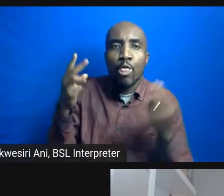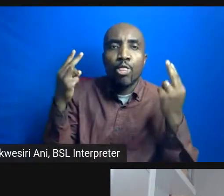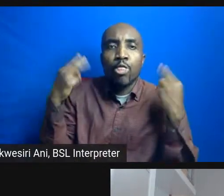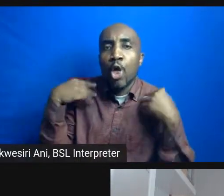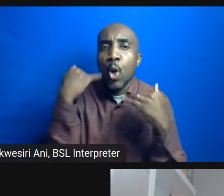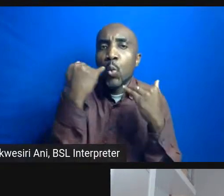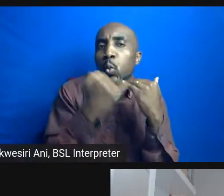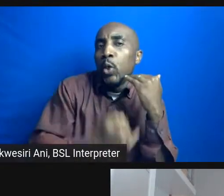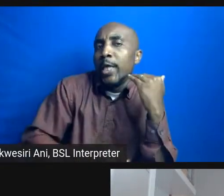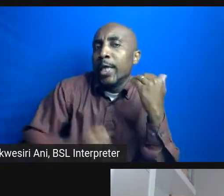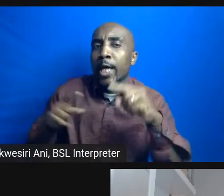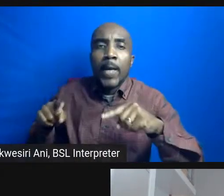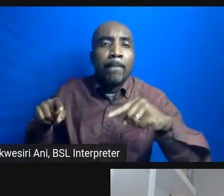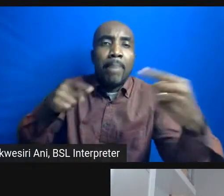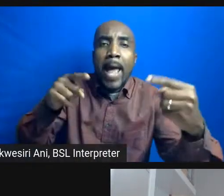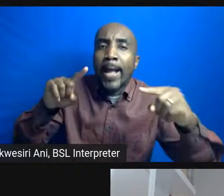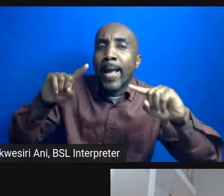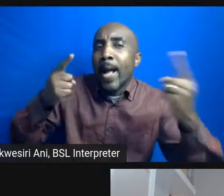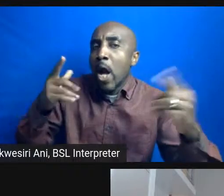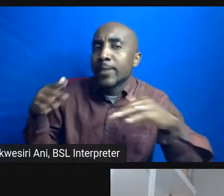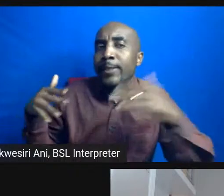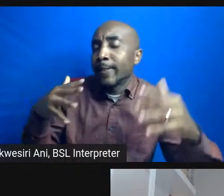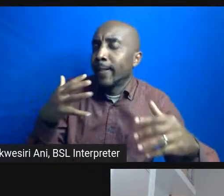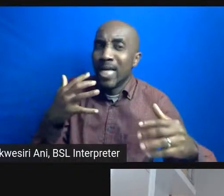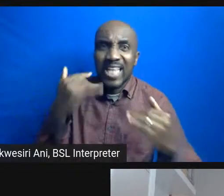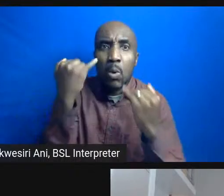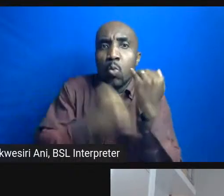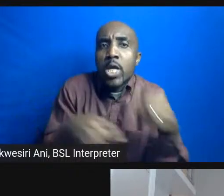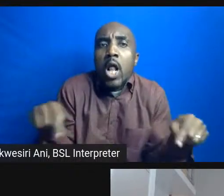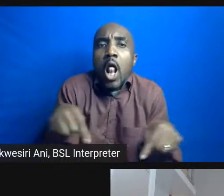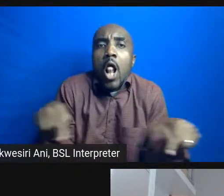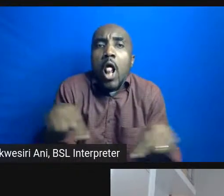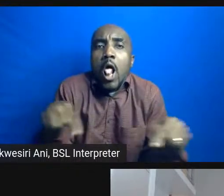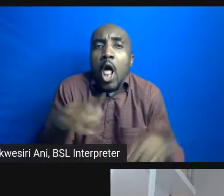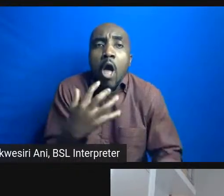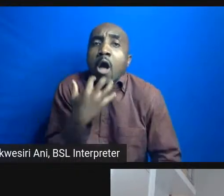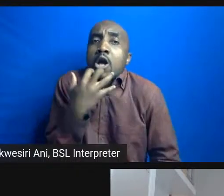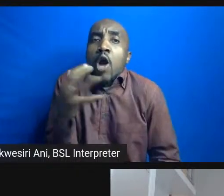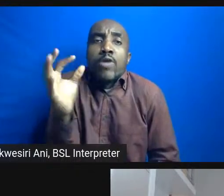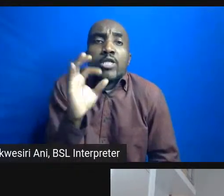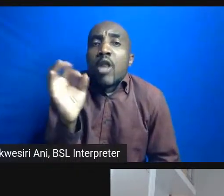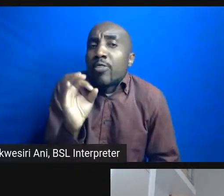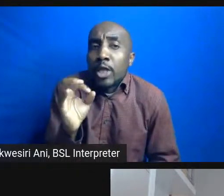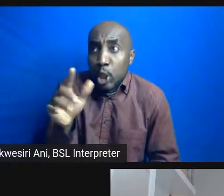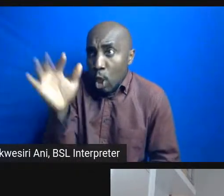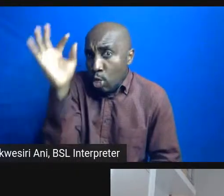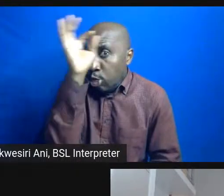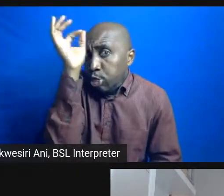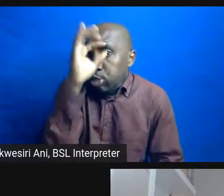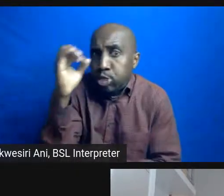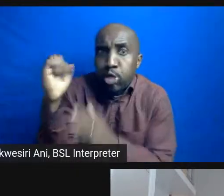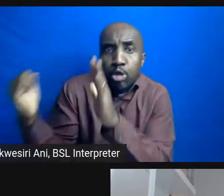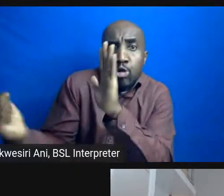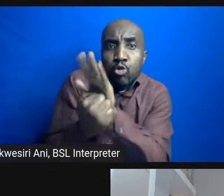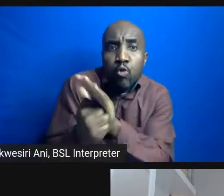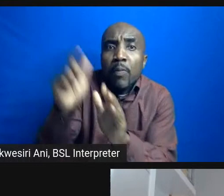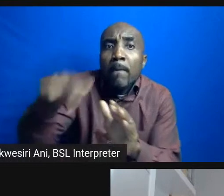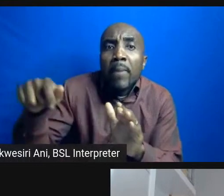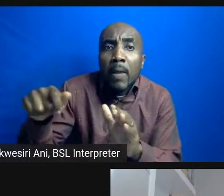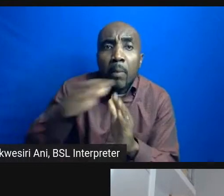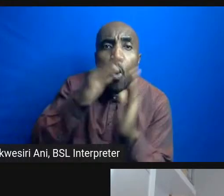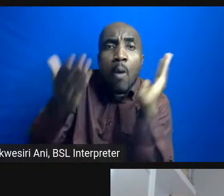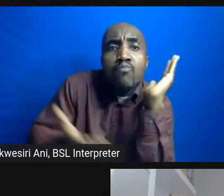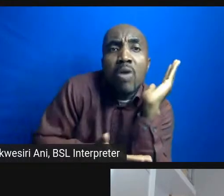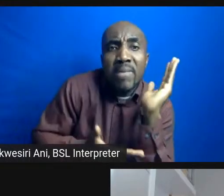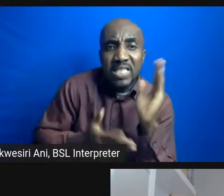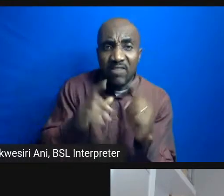from a people who had no courage, you come from a people who had no knowledge, everything that they stood for was primitive, it was pagan,